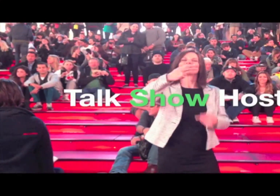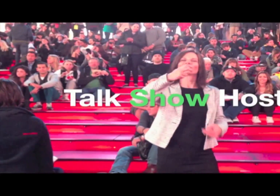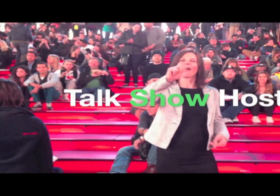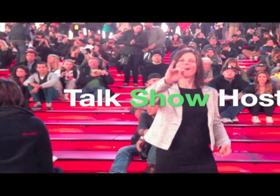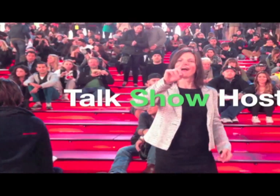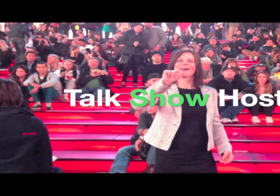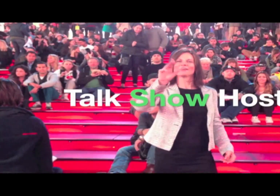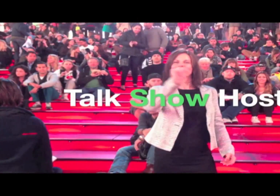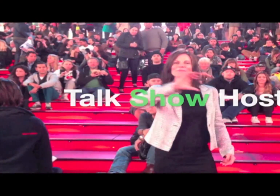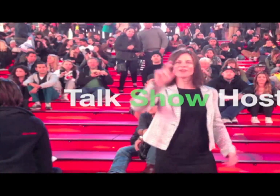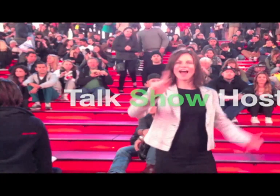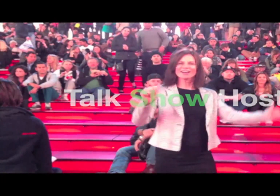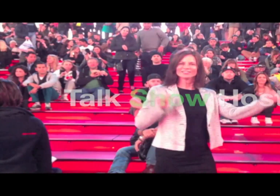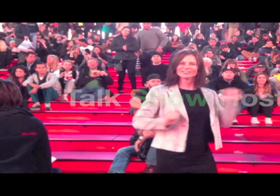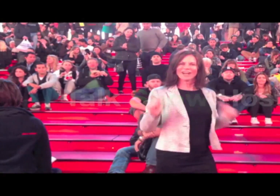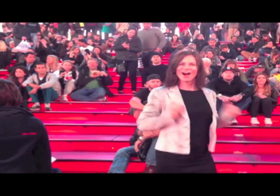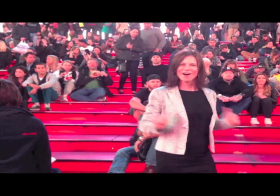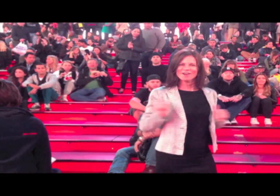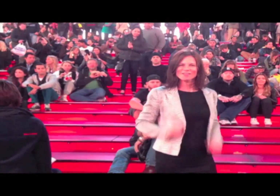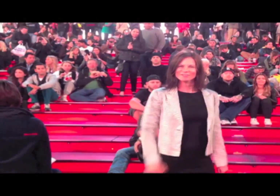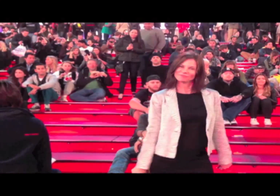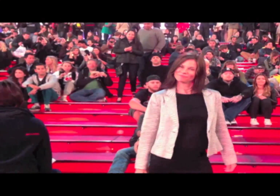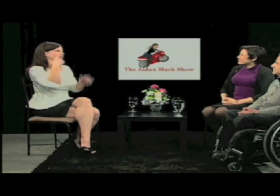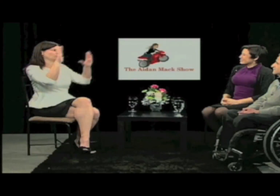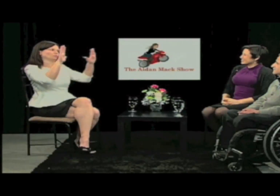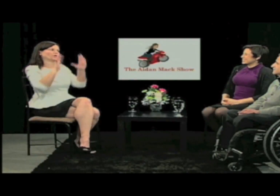Hello, welcome to the Aidan Mack Show.